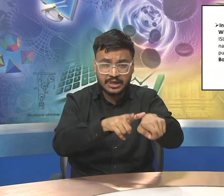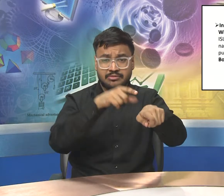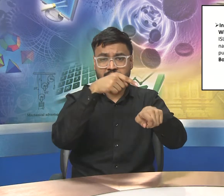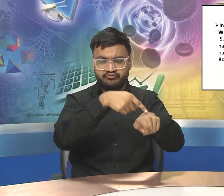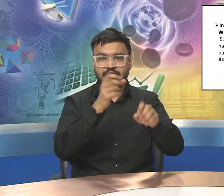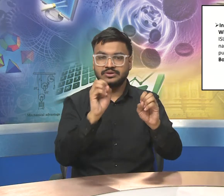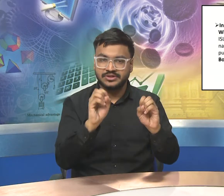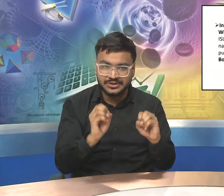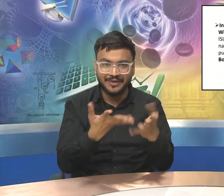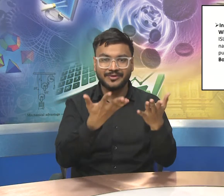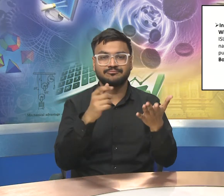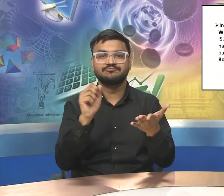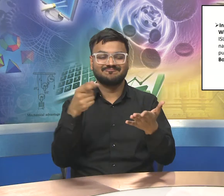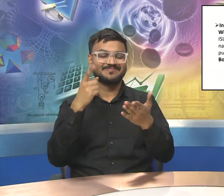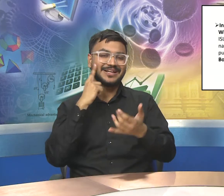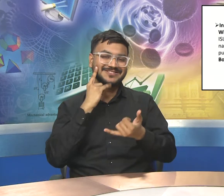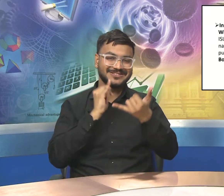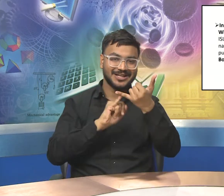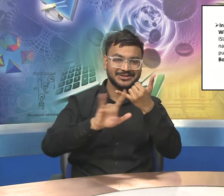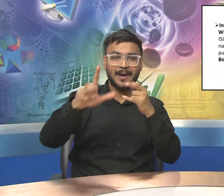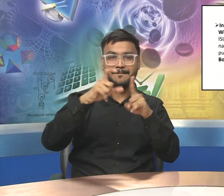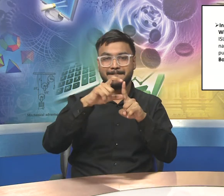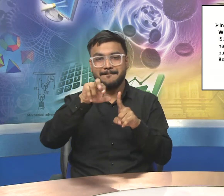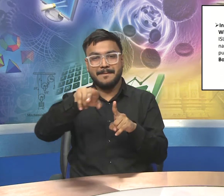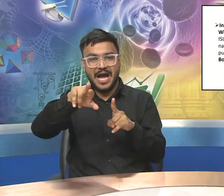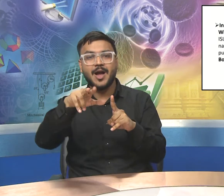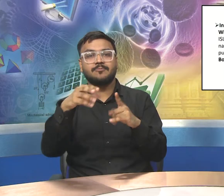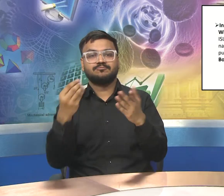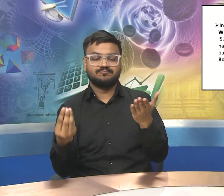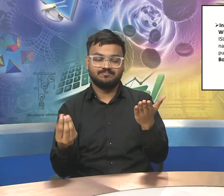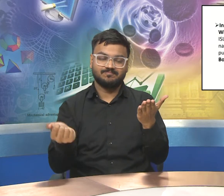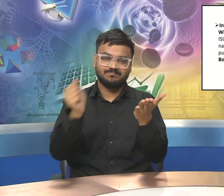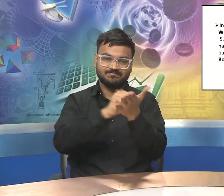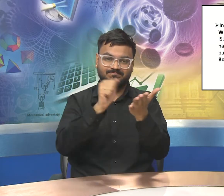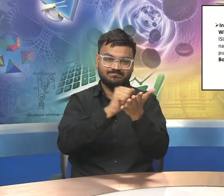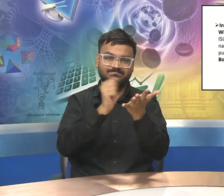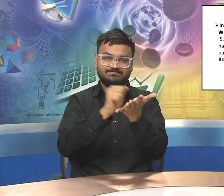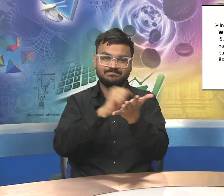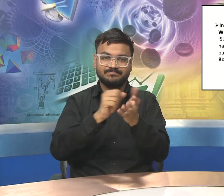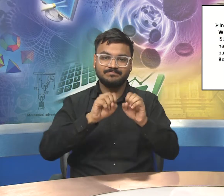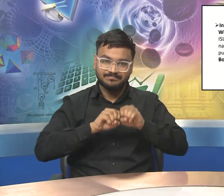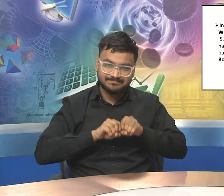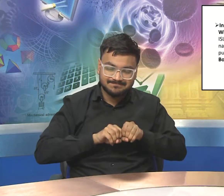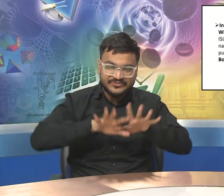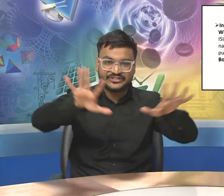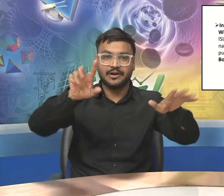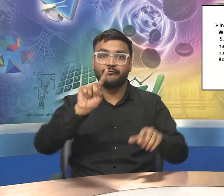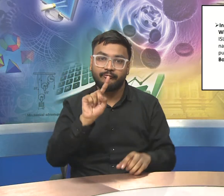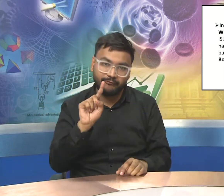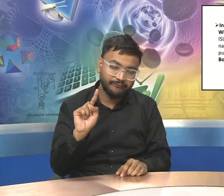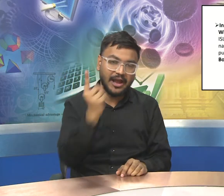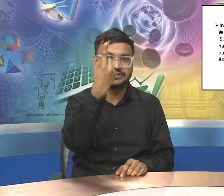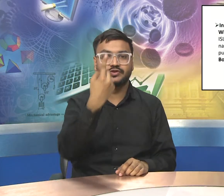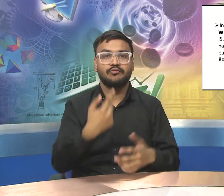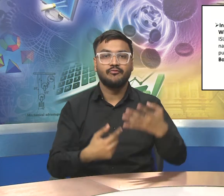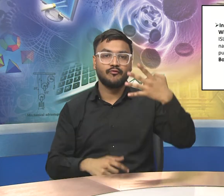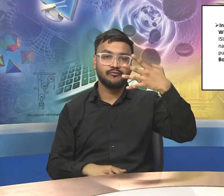It has seen that ISL is an independent language and evolved naturally in Indian